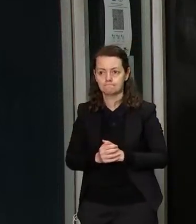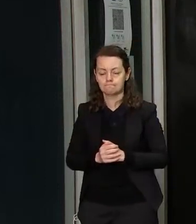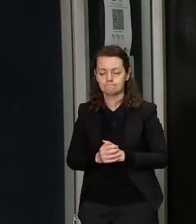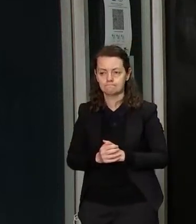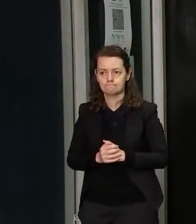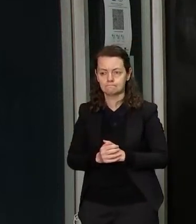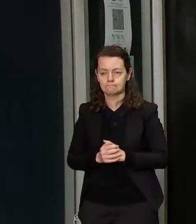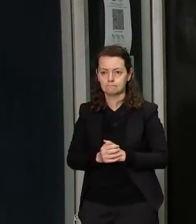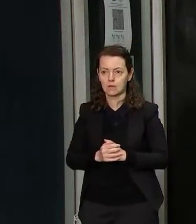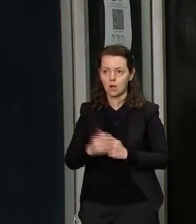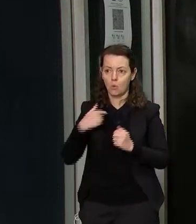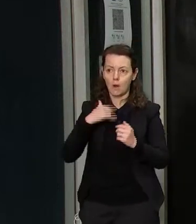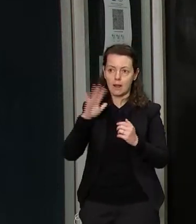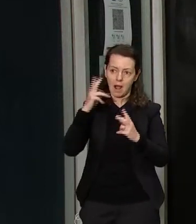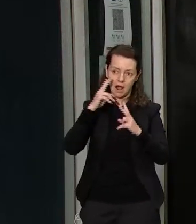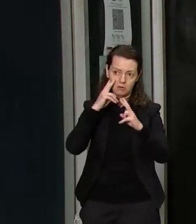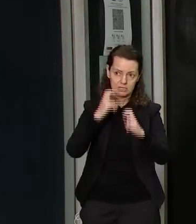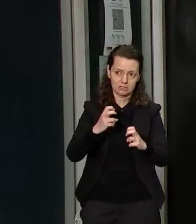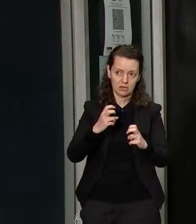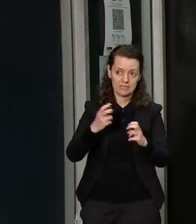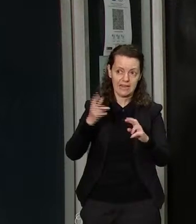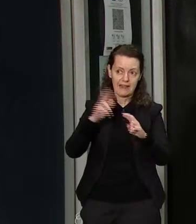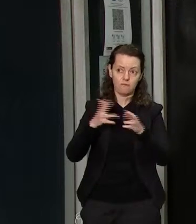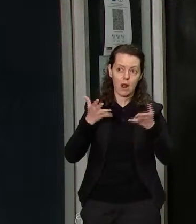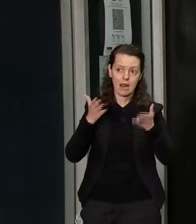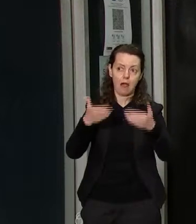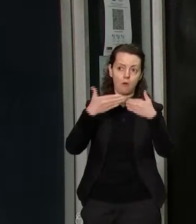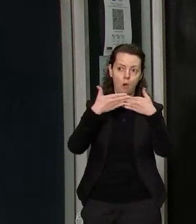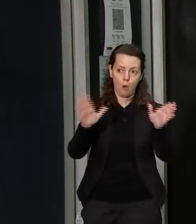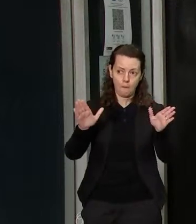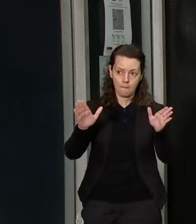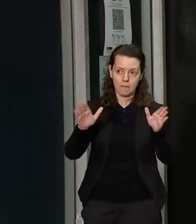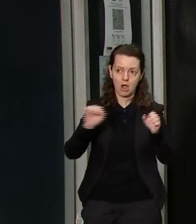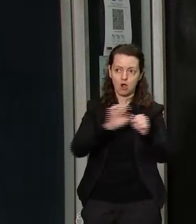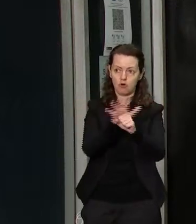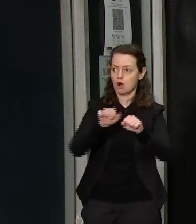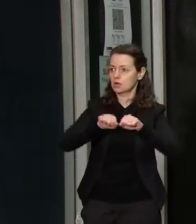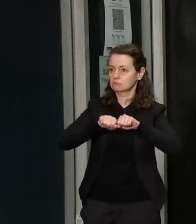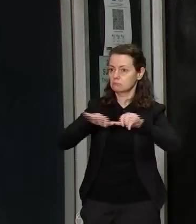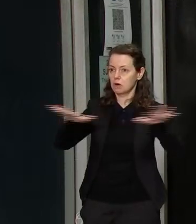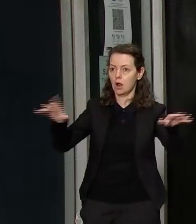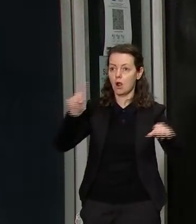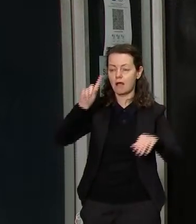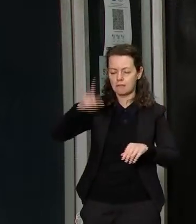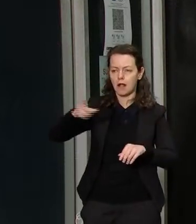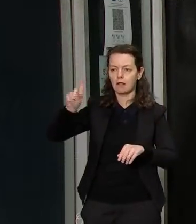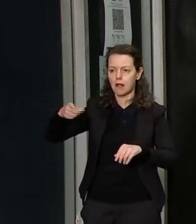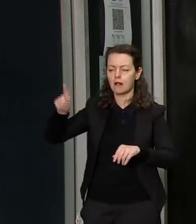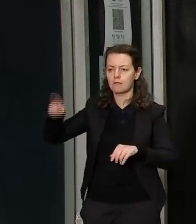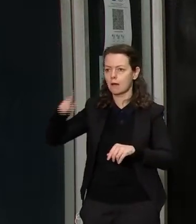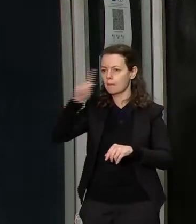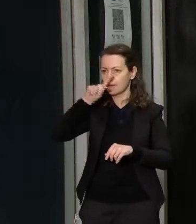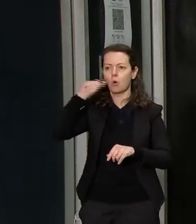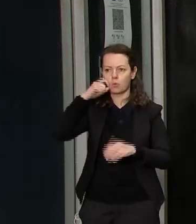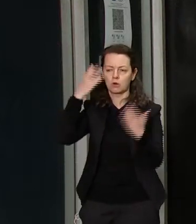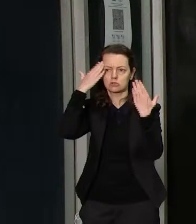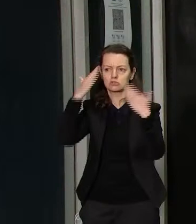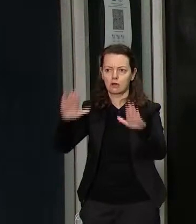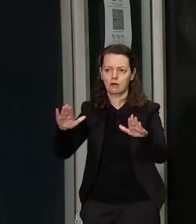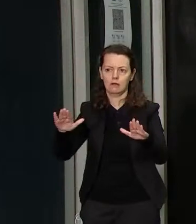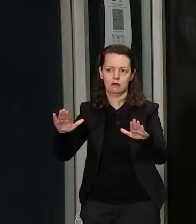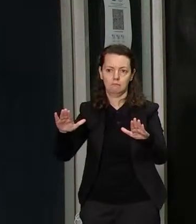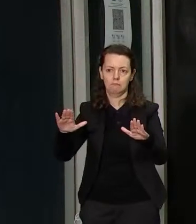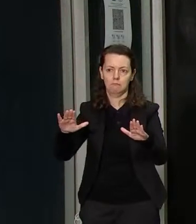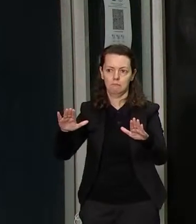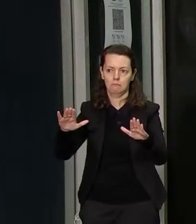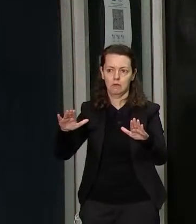as some modelling has suggested, thousands of deaths, that is awful. And so these are the dilemmas of